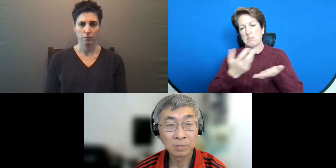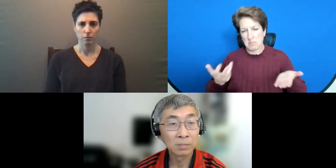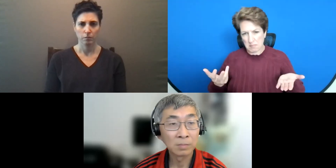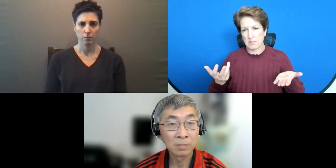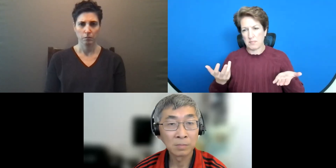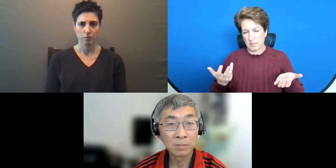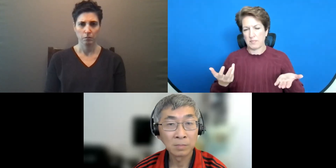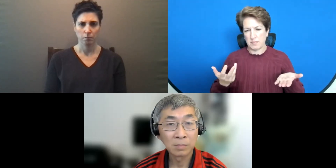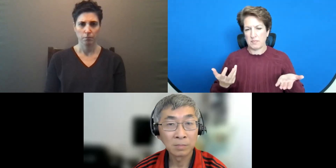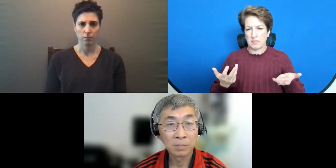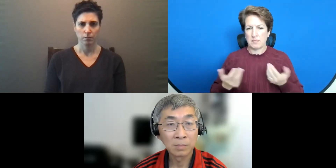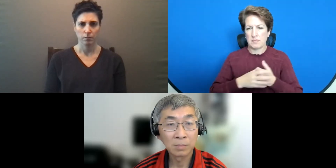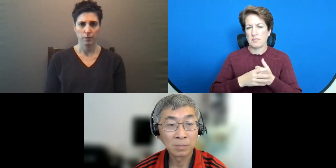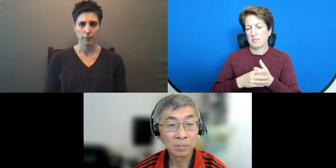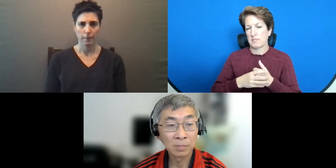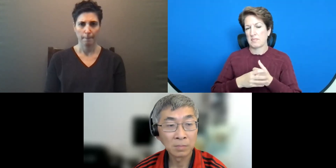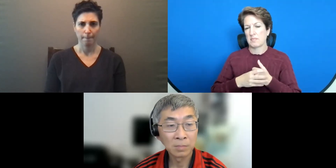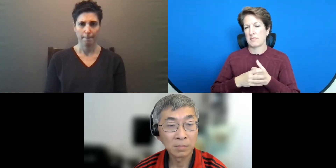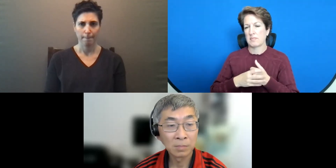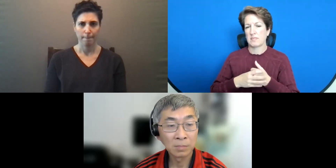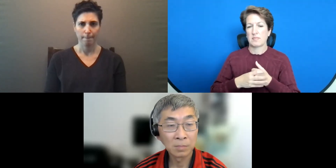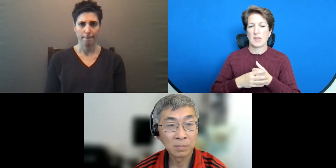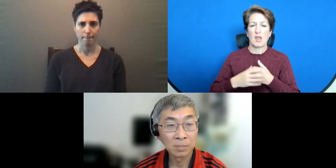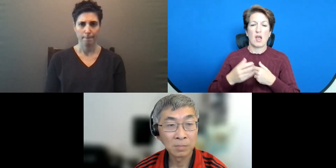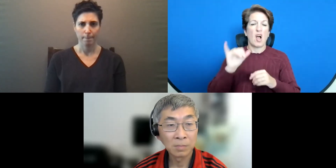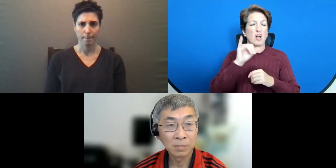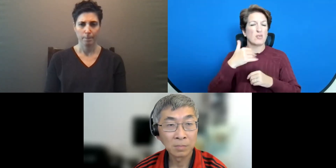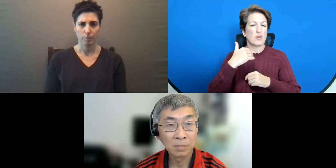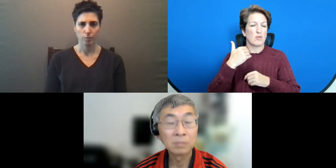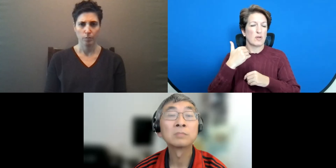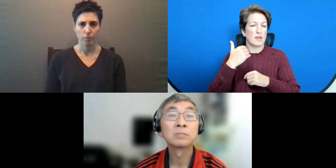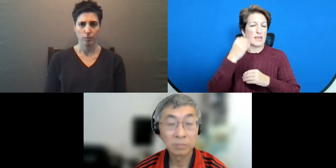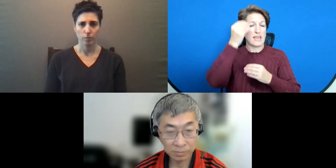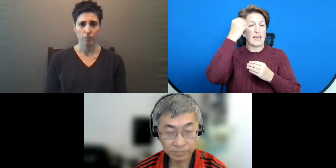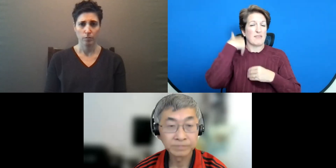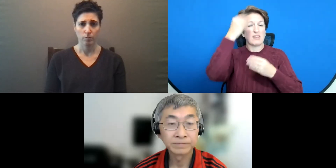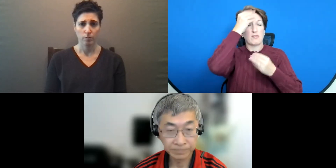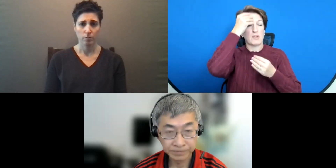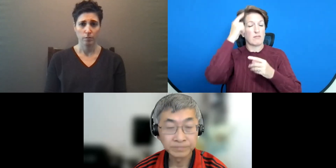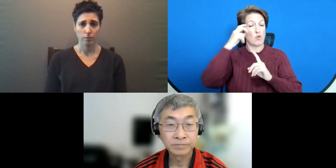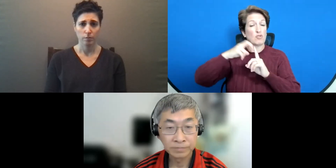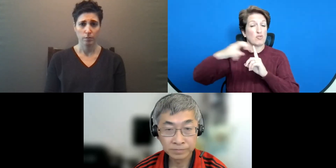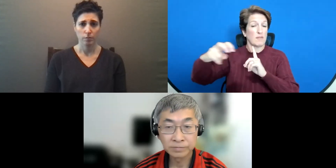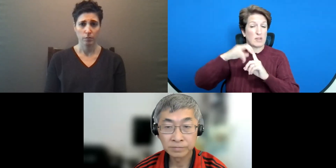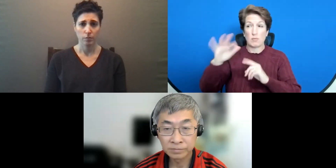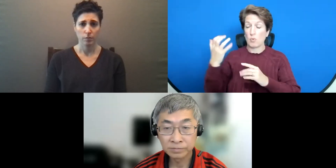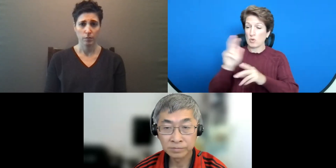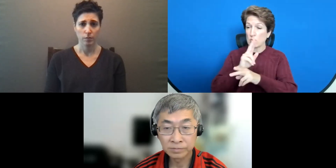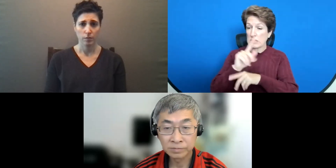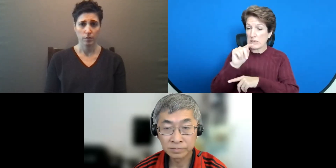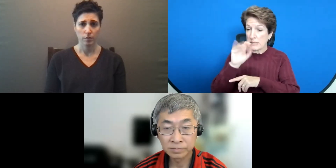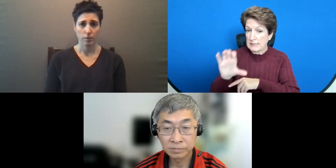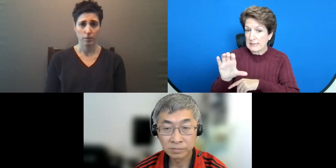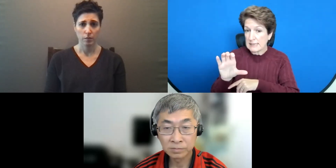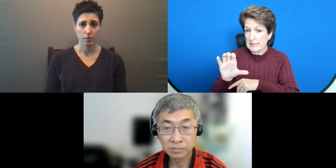like if you wanted to travel to TTC, you have to have a vaccination information that informs